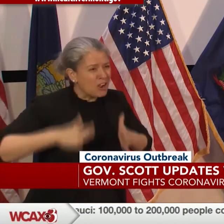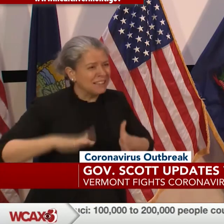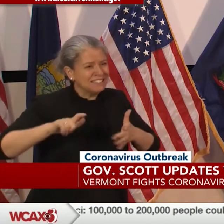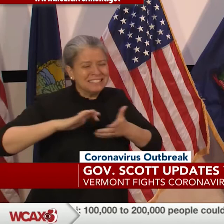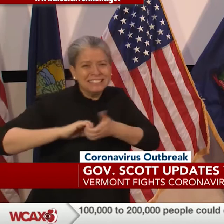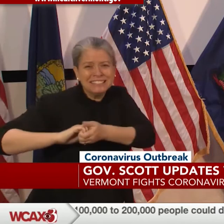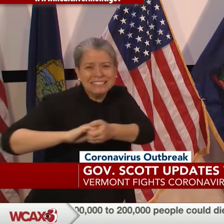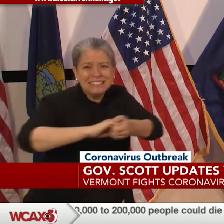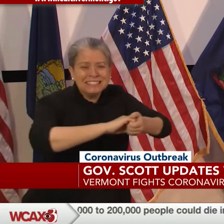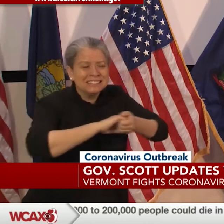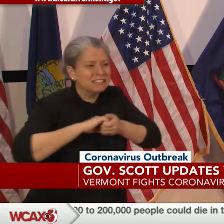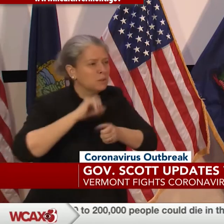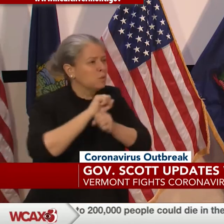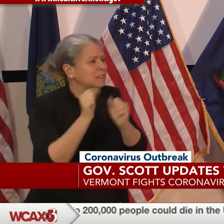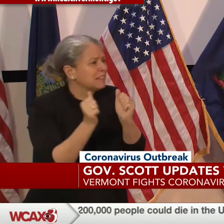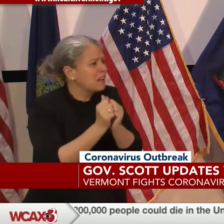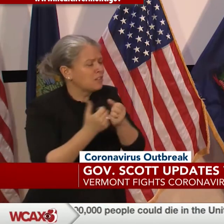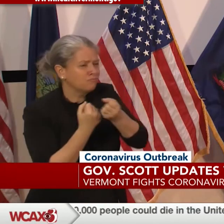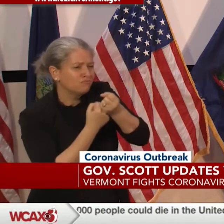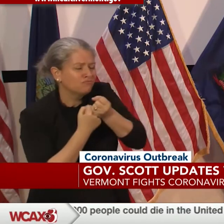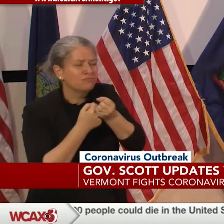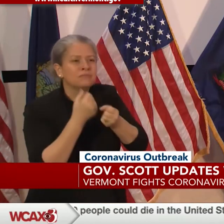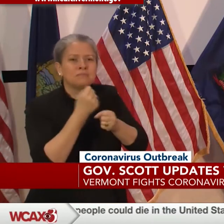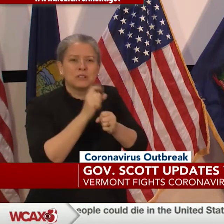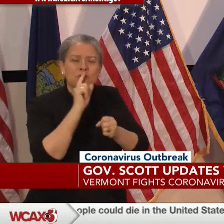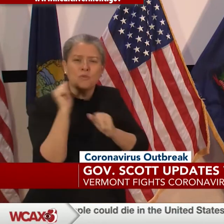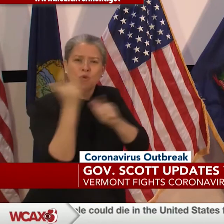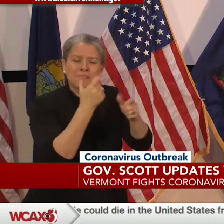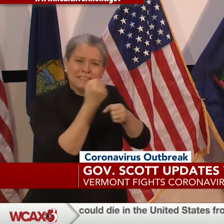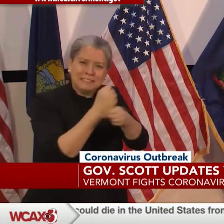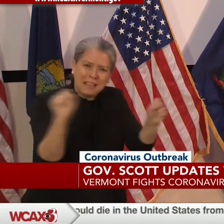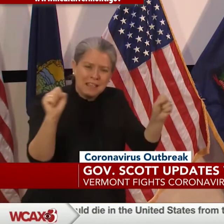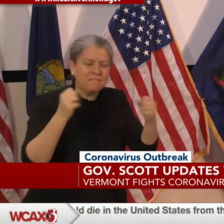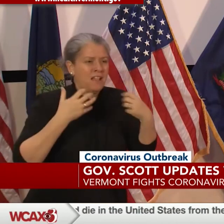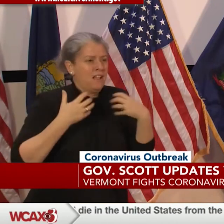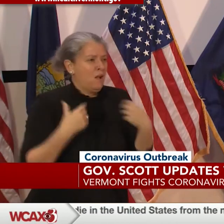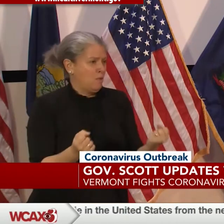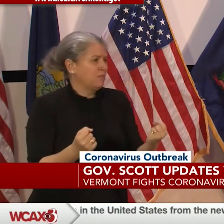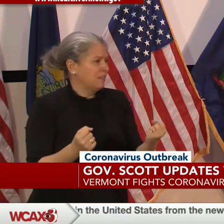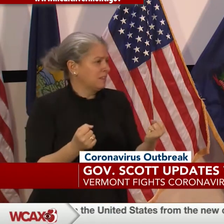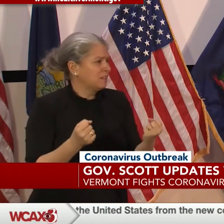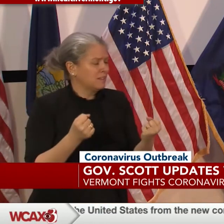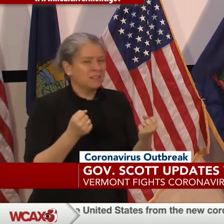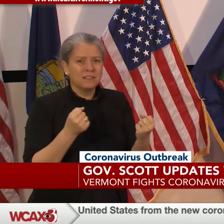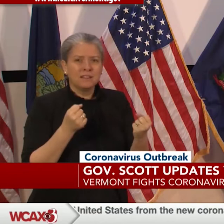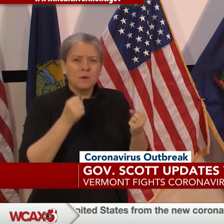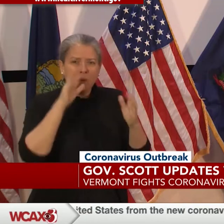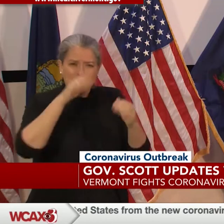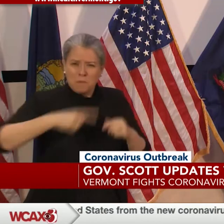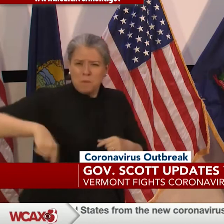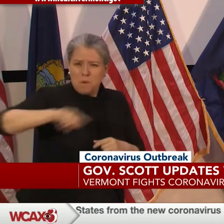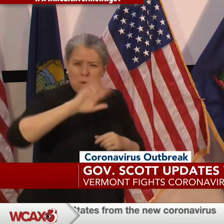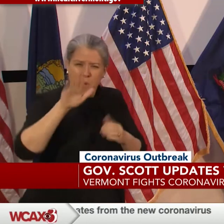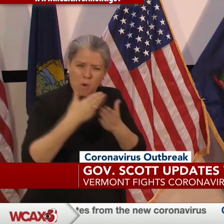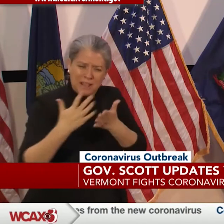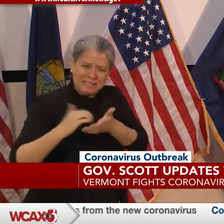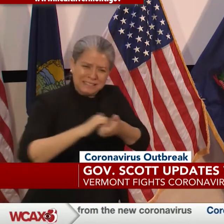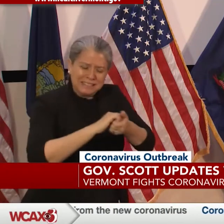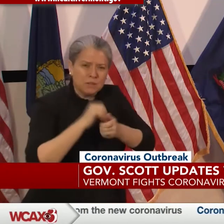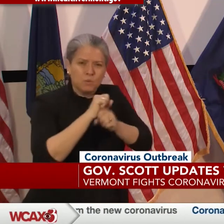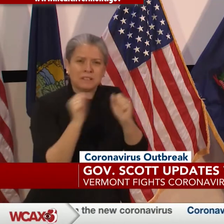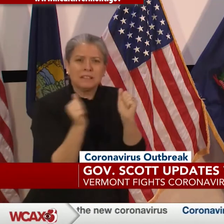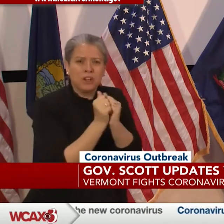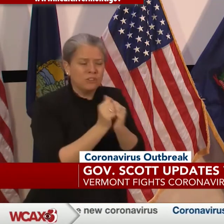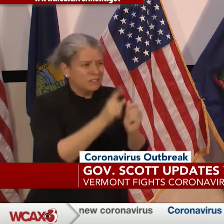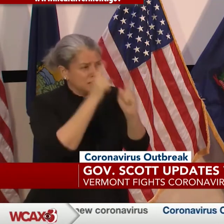to play in keeping each other safe. So I'm asking everyone to join us in this effort, to be united, and to